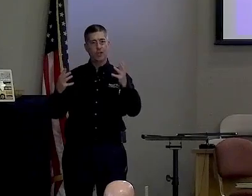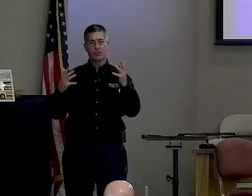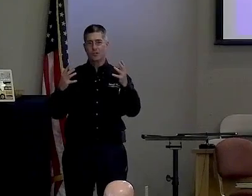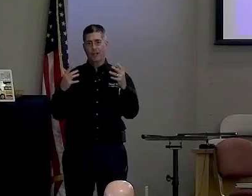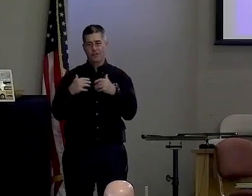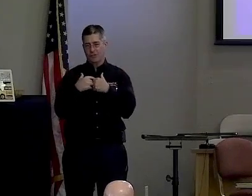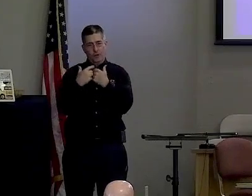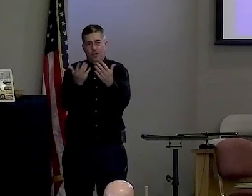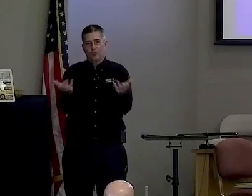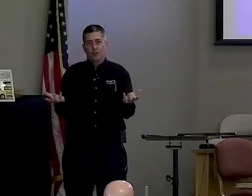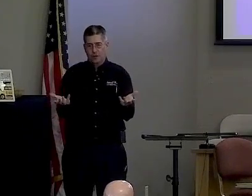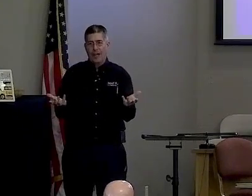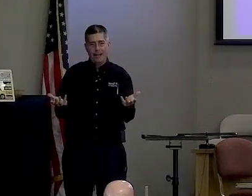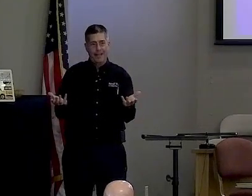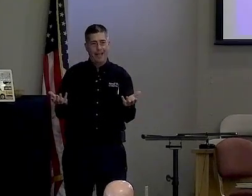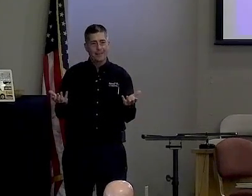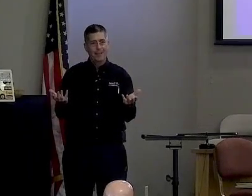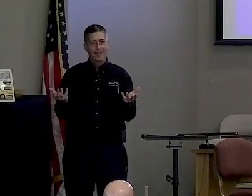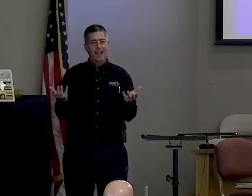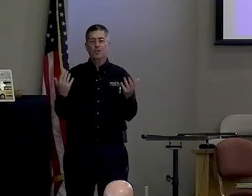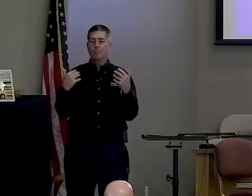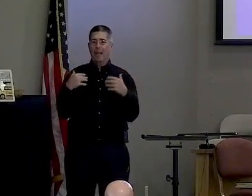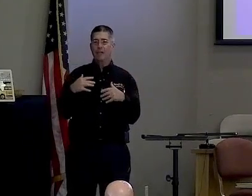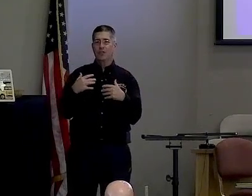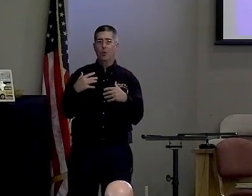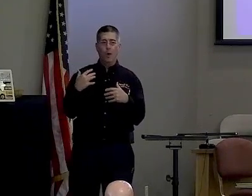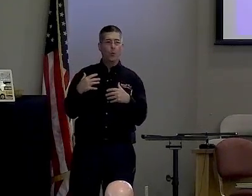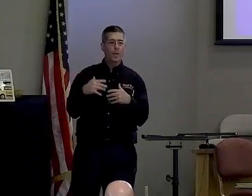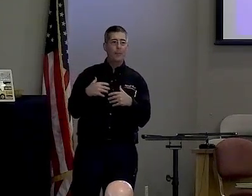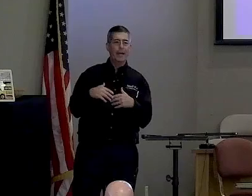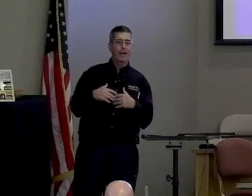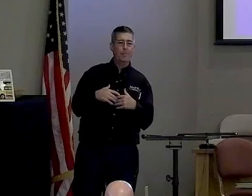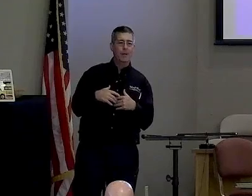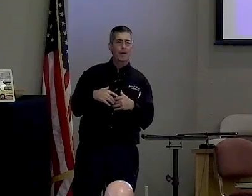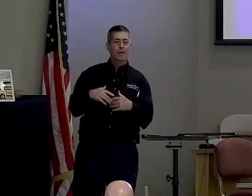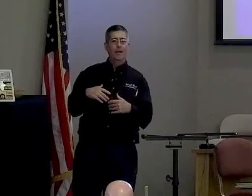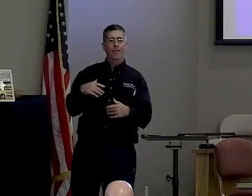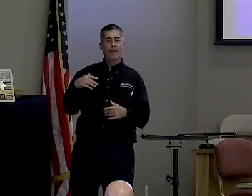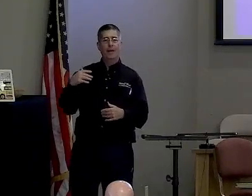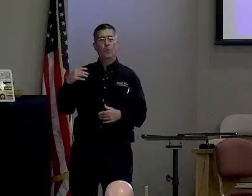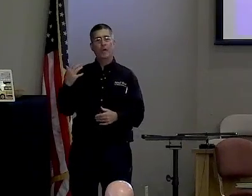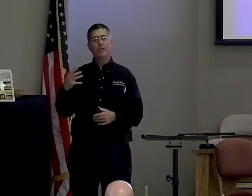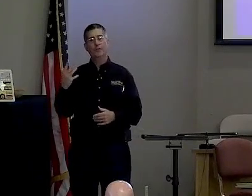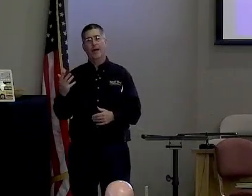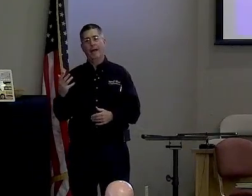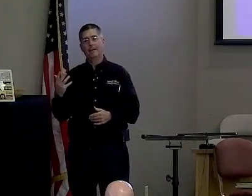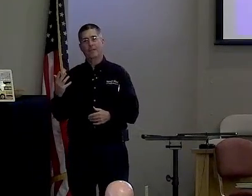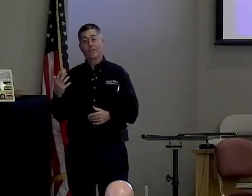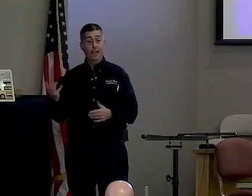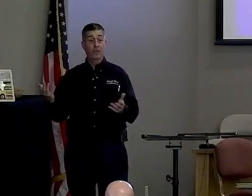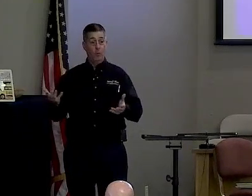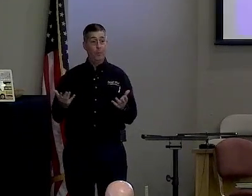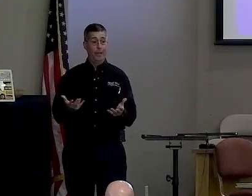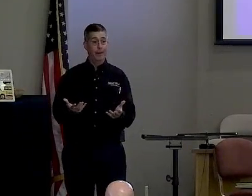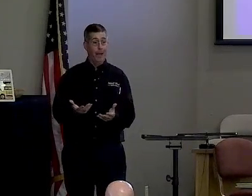You just understand that. It's amazing what we pick up that we do not think that we're picking up.